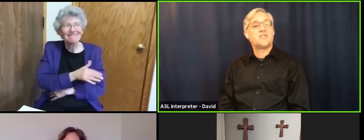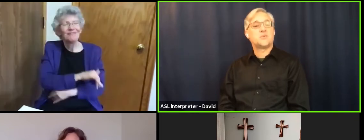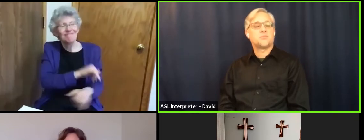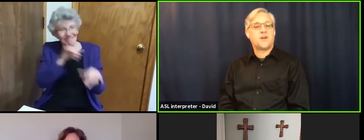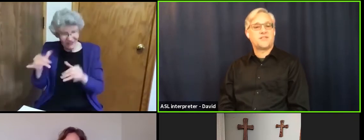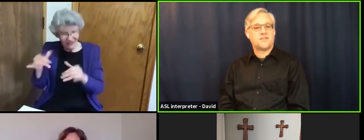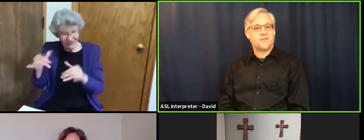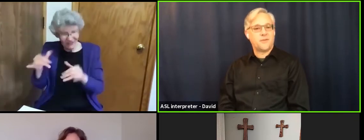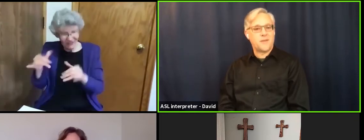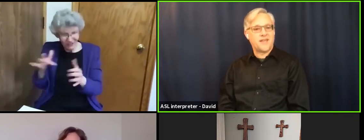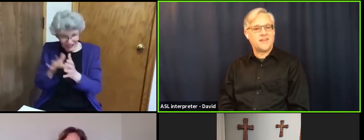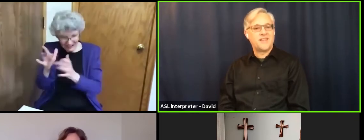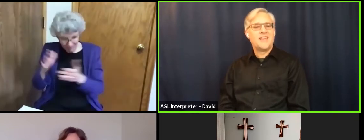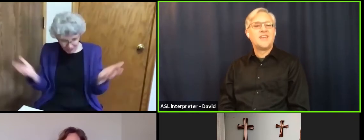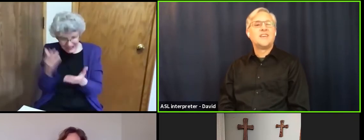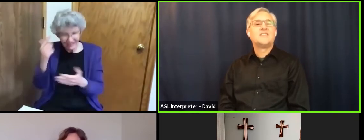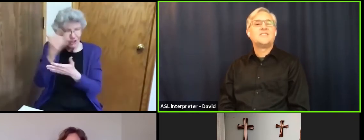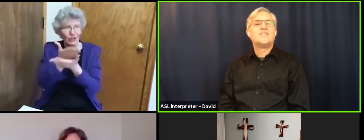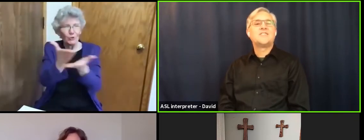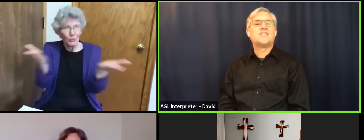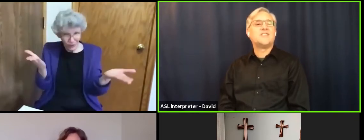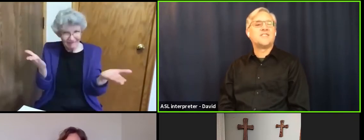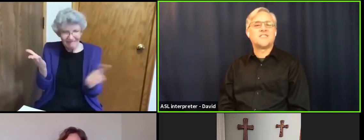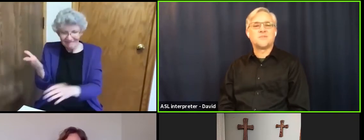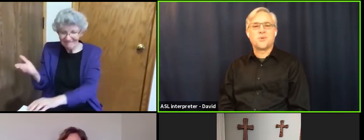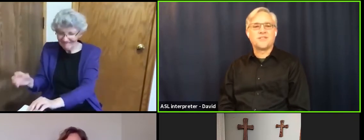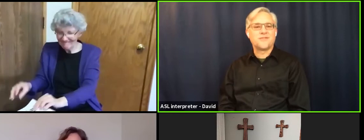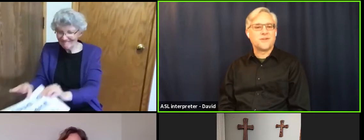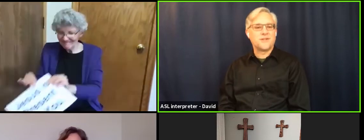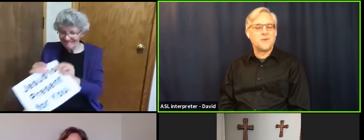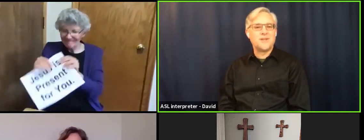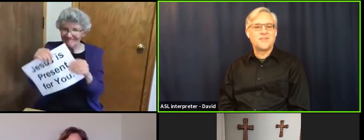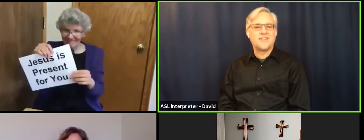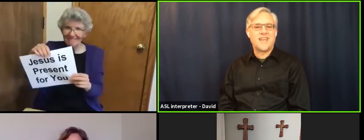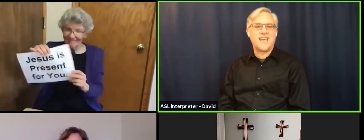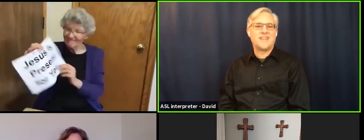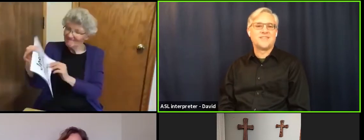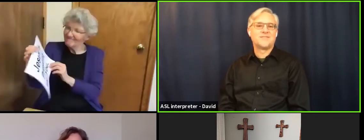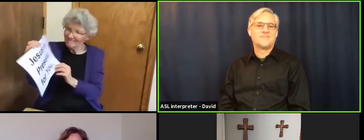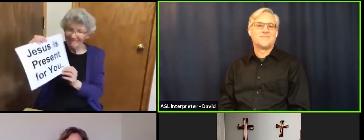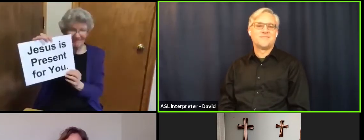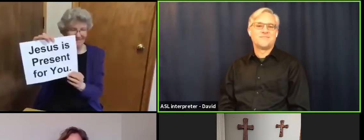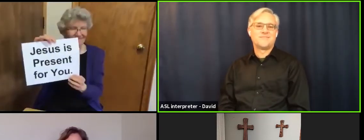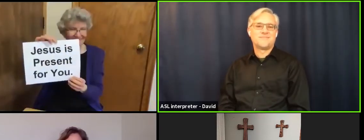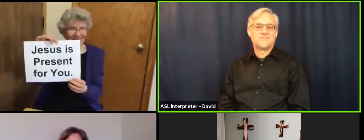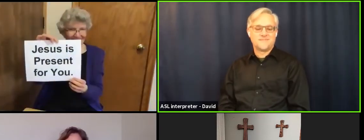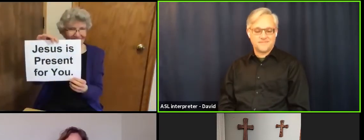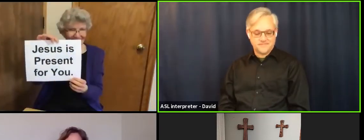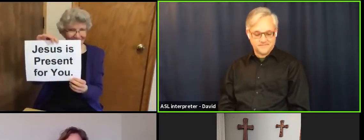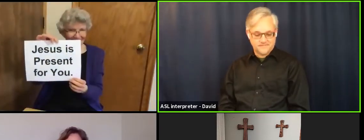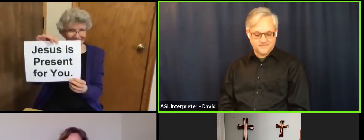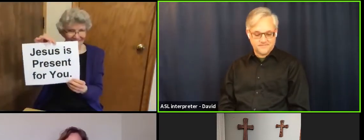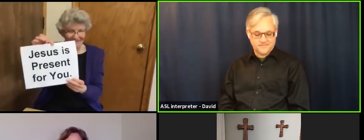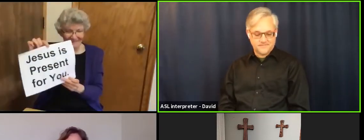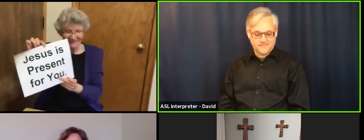because Jesus was present for the man, just as Jesus is present for you here today."